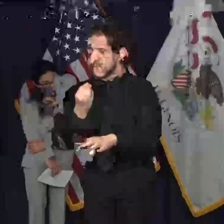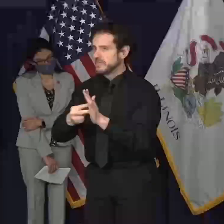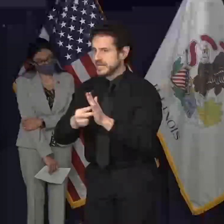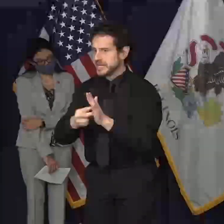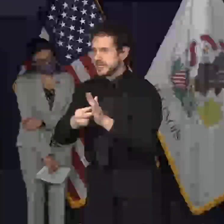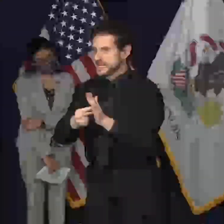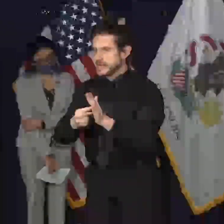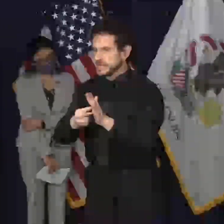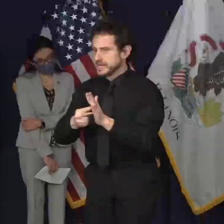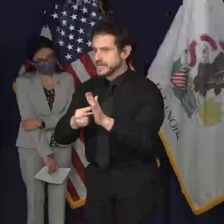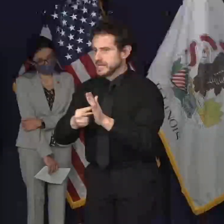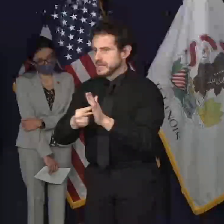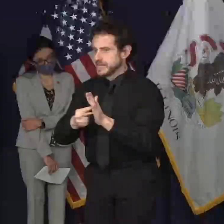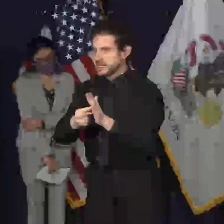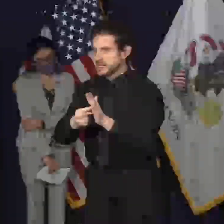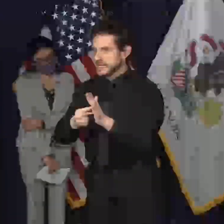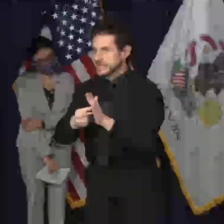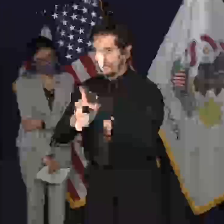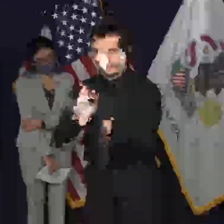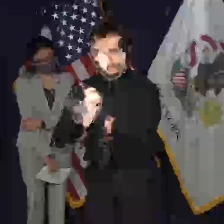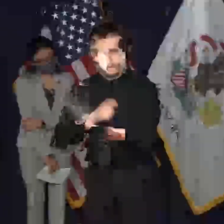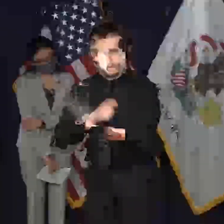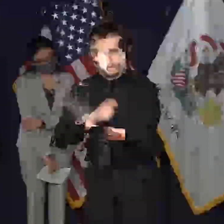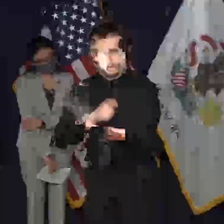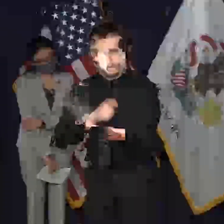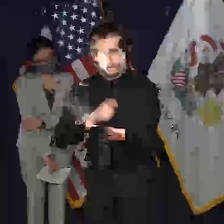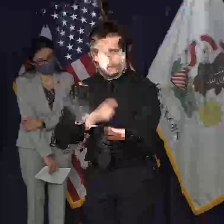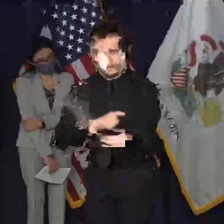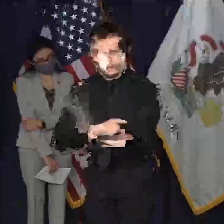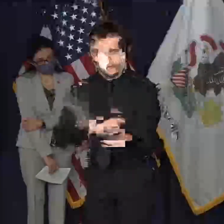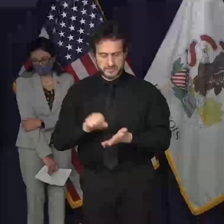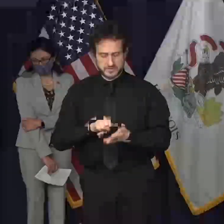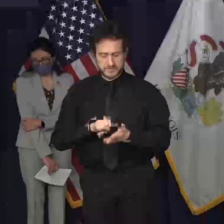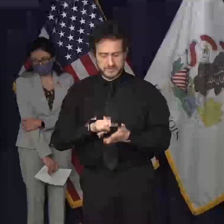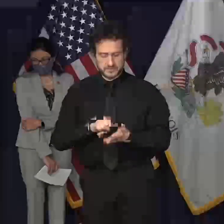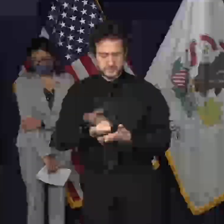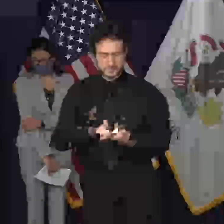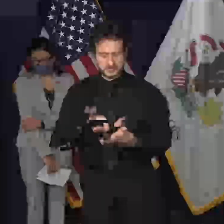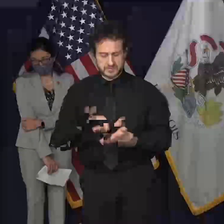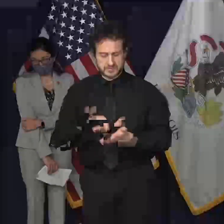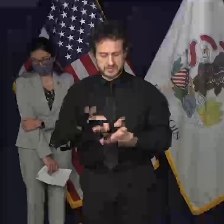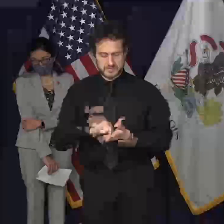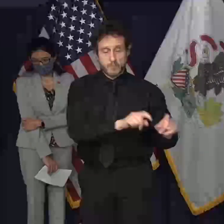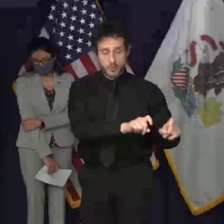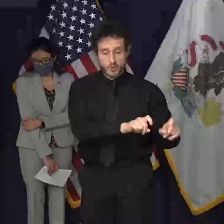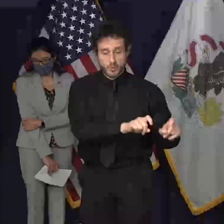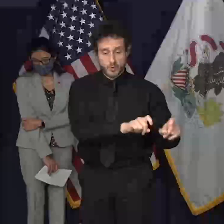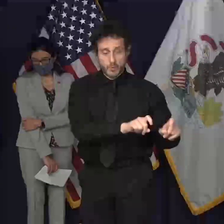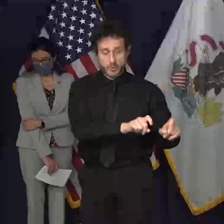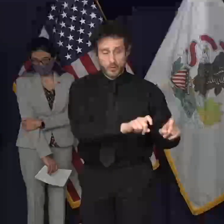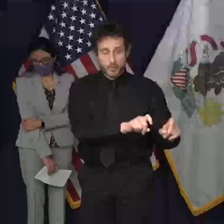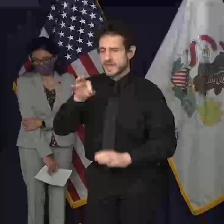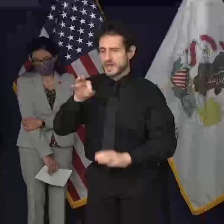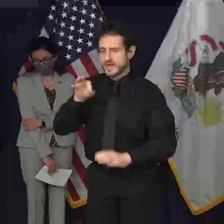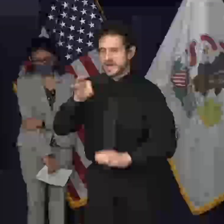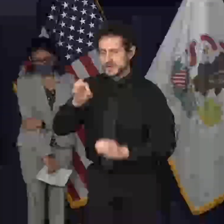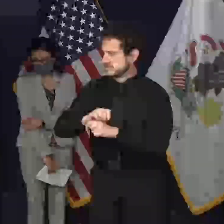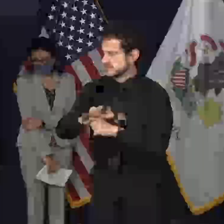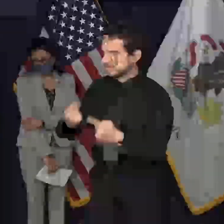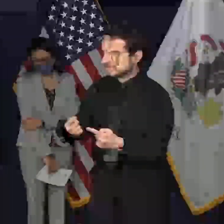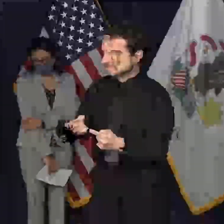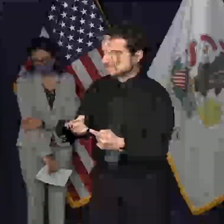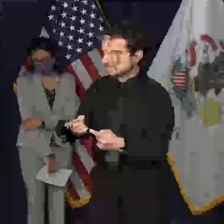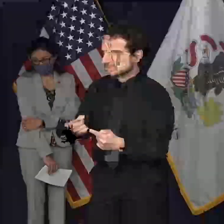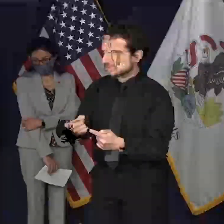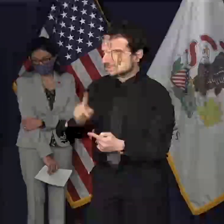this question is also for you from Tina at the Sun-Times. More tests mean more cases, but with several days of 2,000 plus cases a day, when